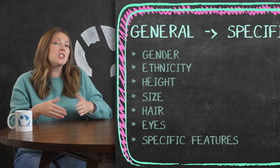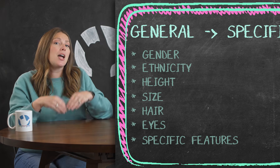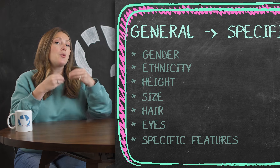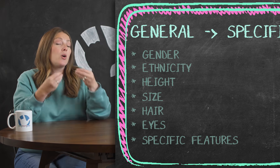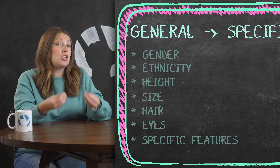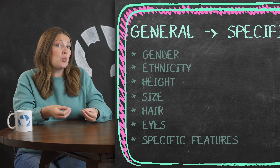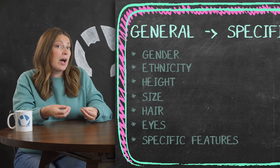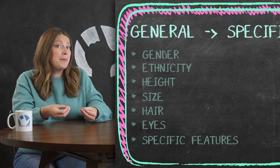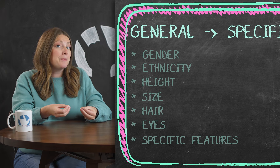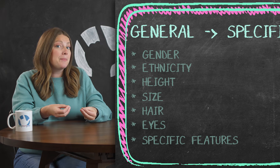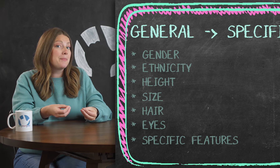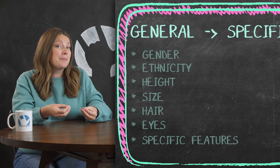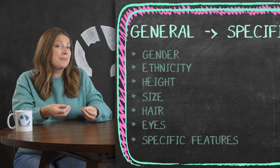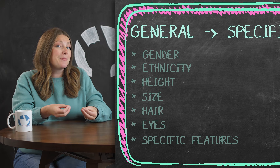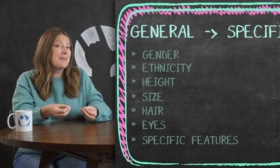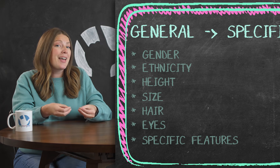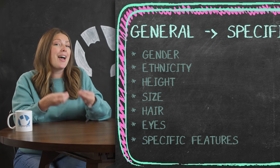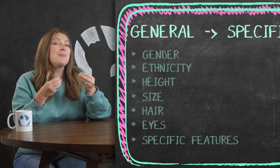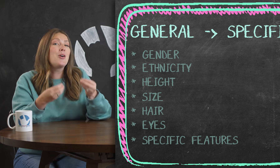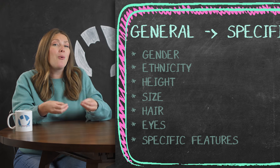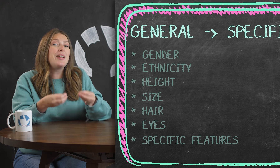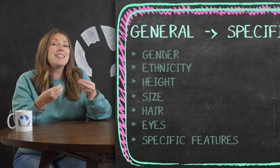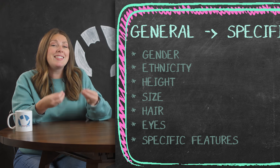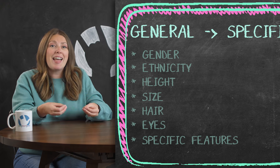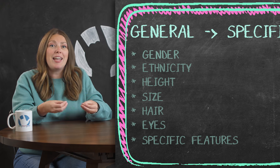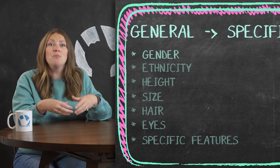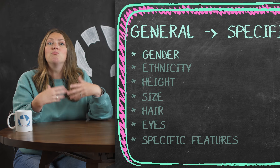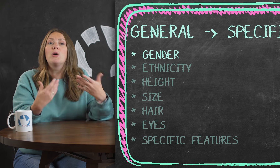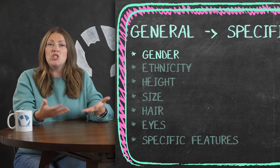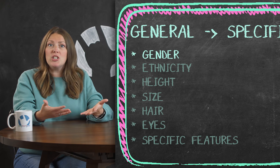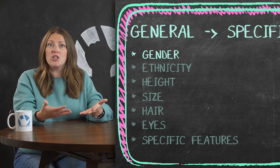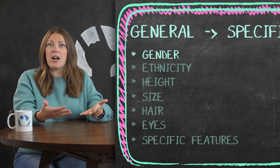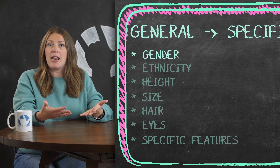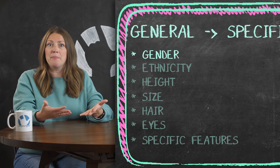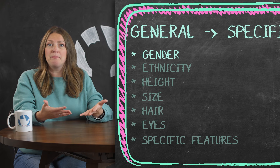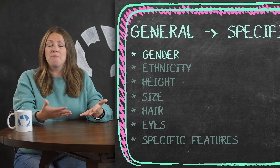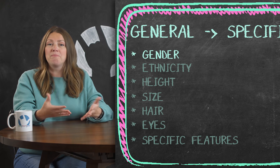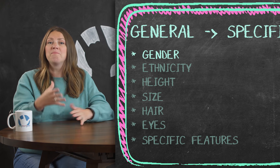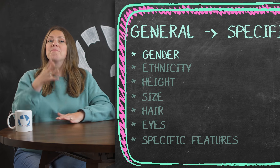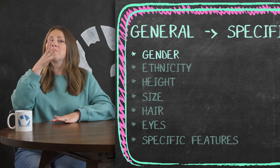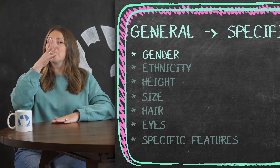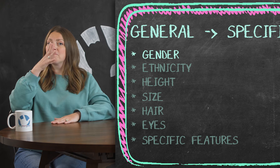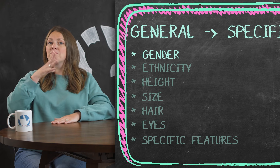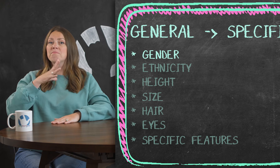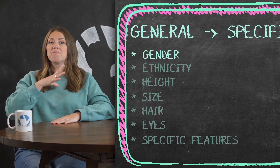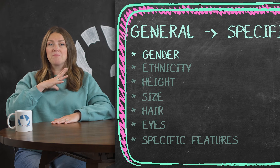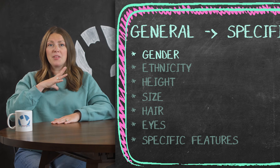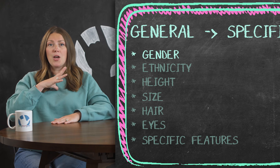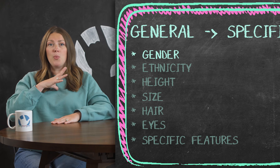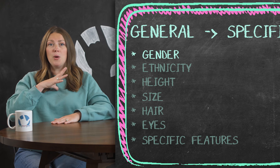I'm going to do what? I'm going to say what gender I am. A woman.